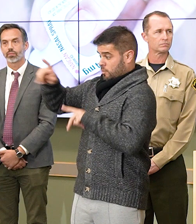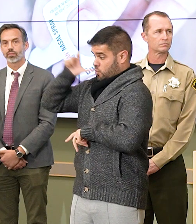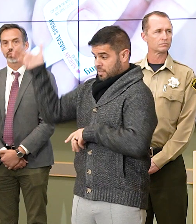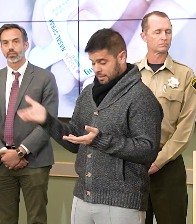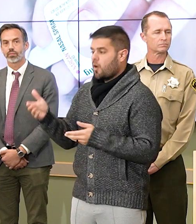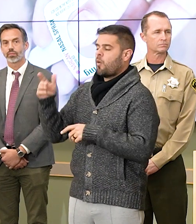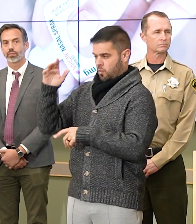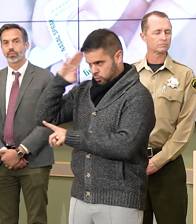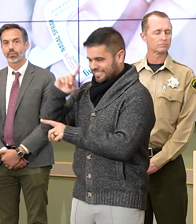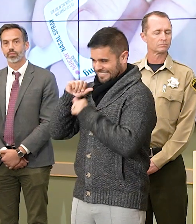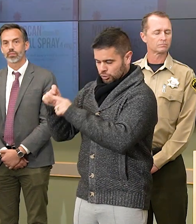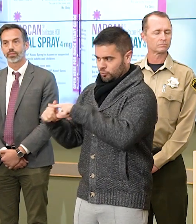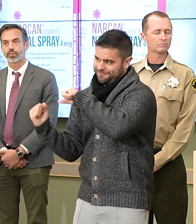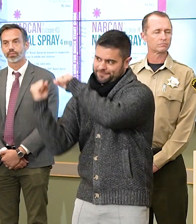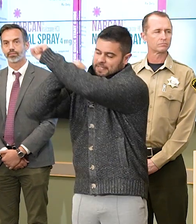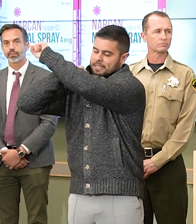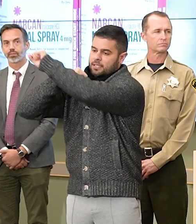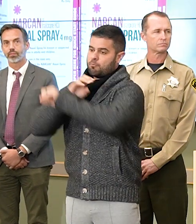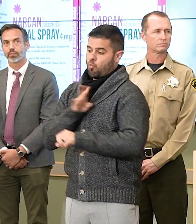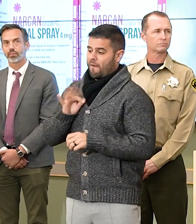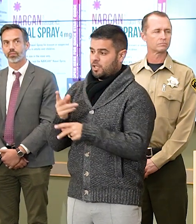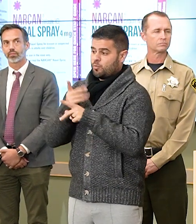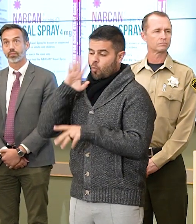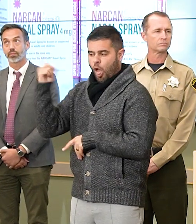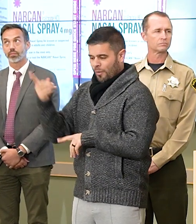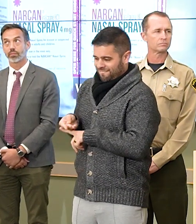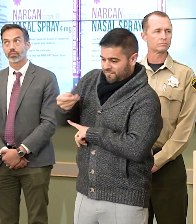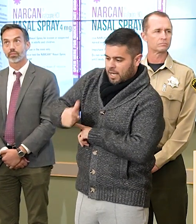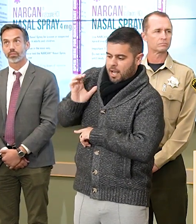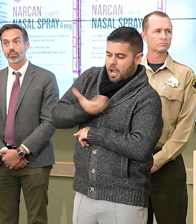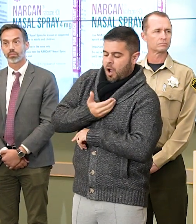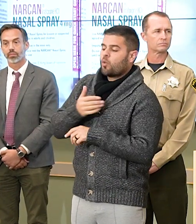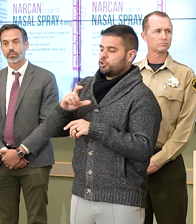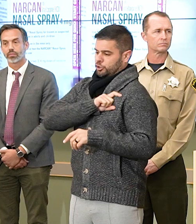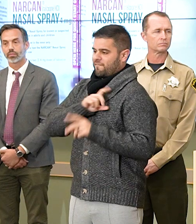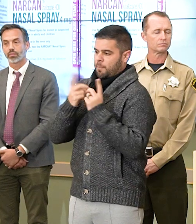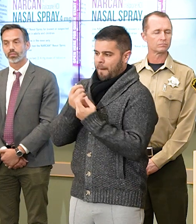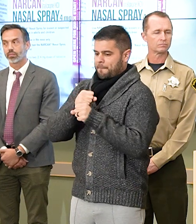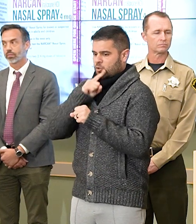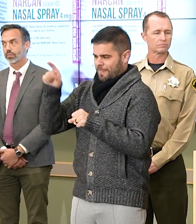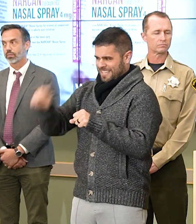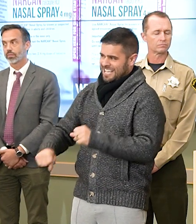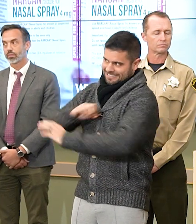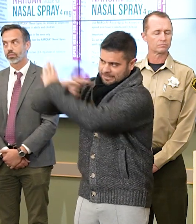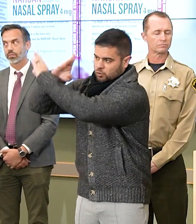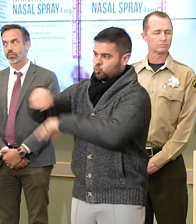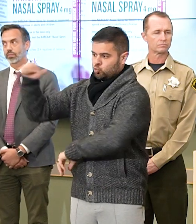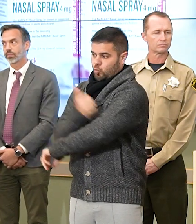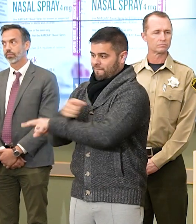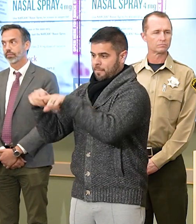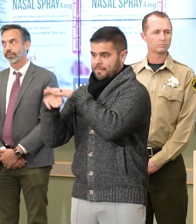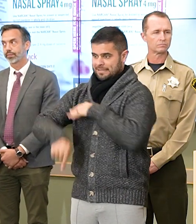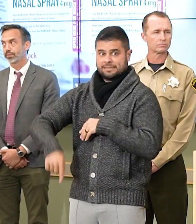The Board of Supervisors will continue to fund and will always fund our Sheriff's Department to make sure they can meet the enforcement side. For those who